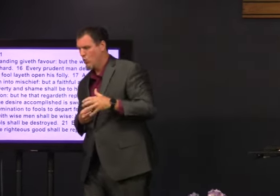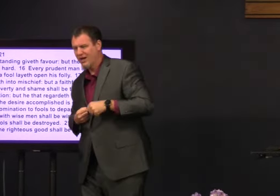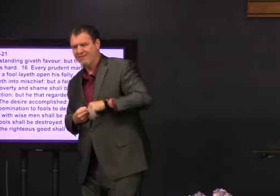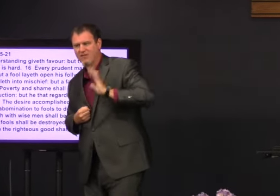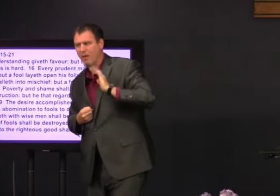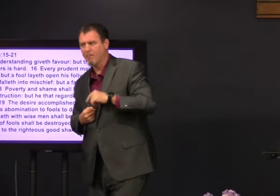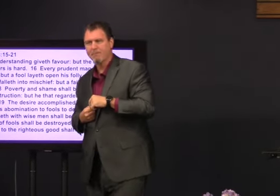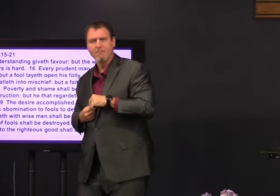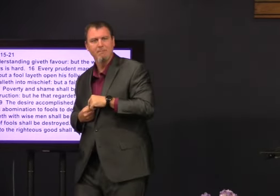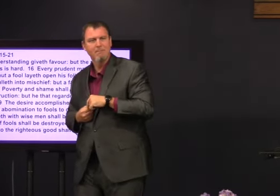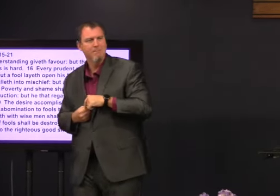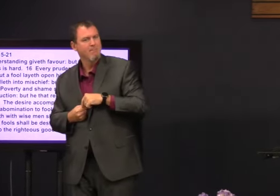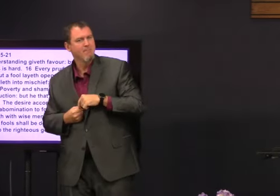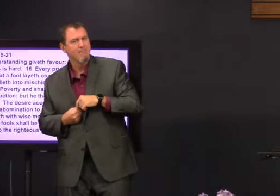Right. I don't want to give that up.